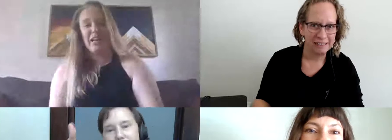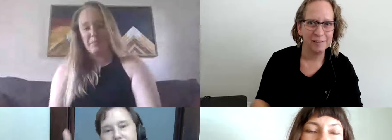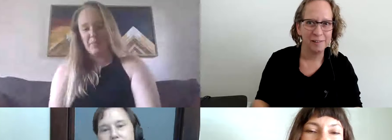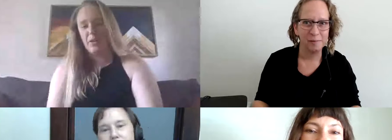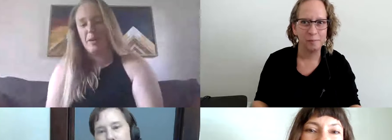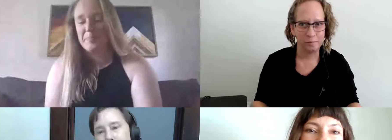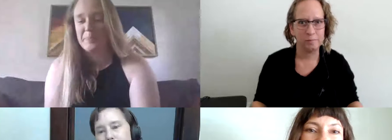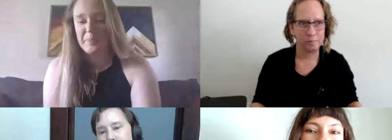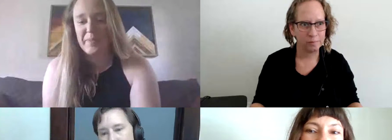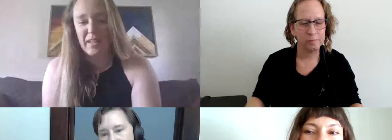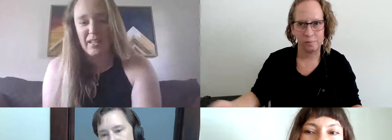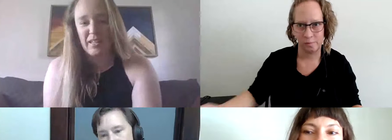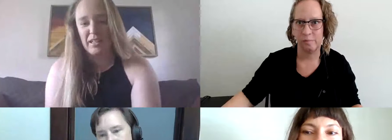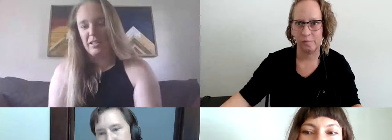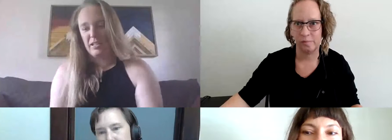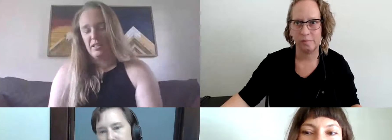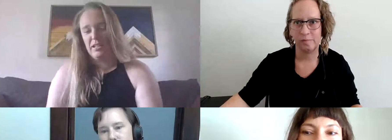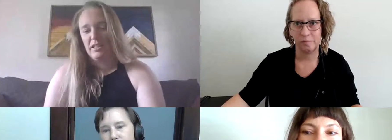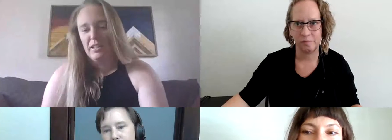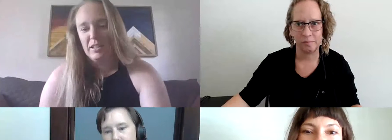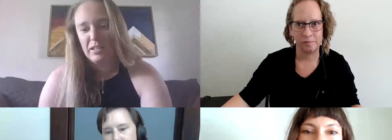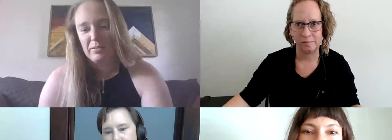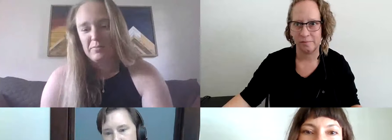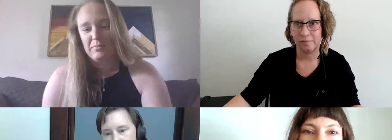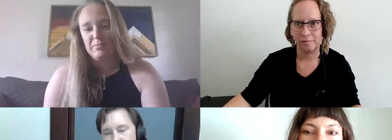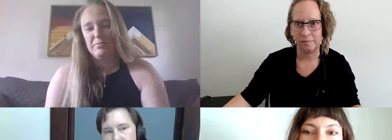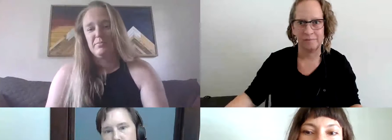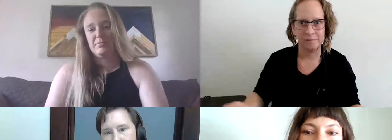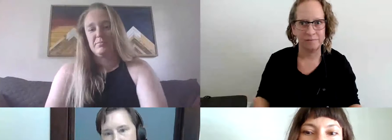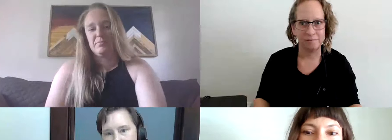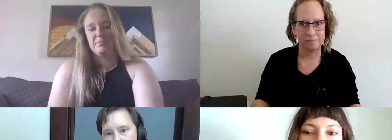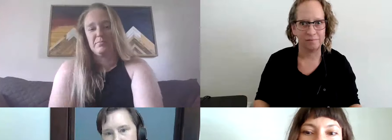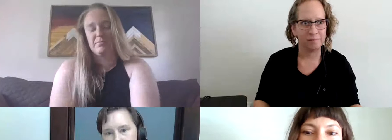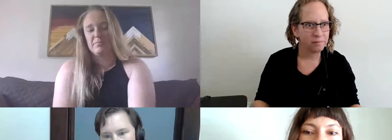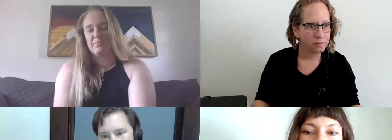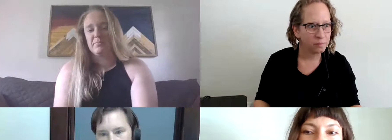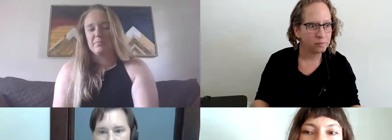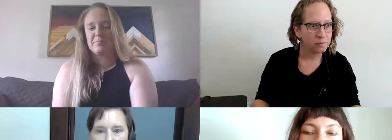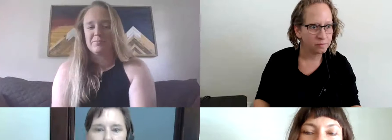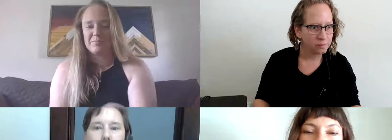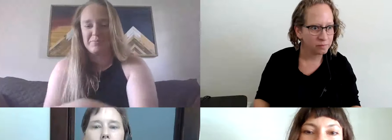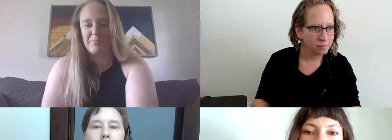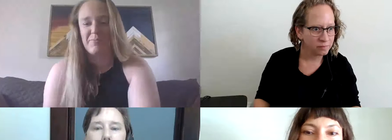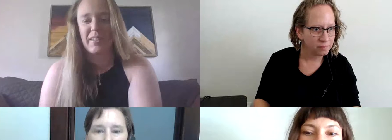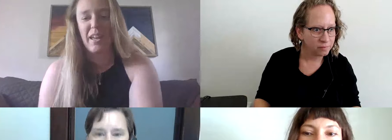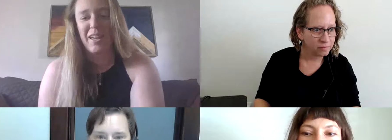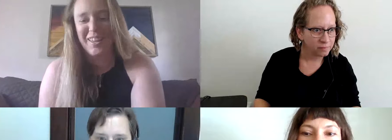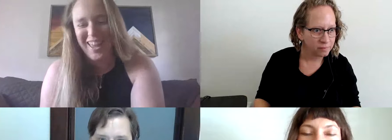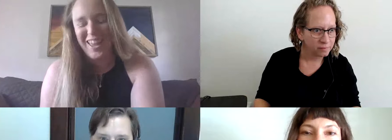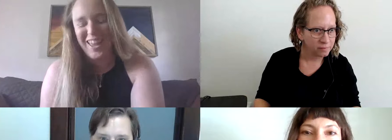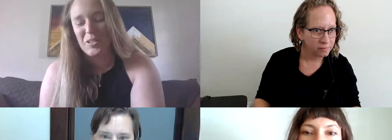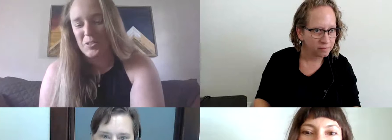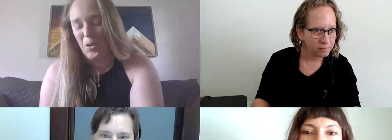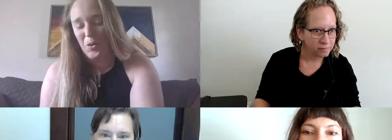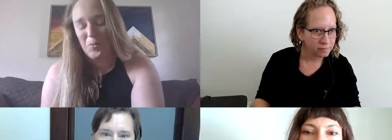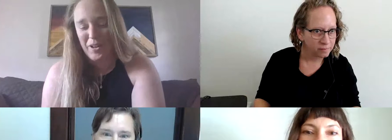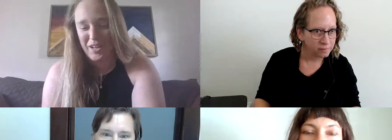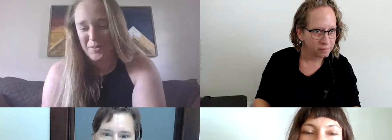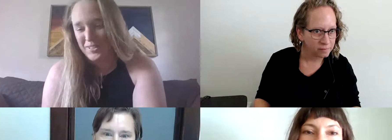Yes. So Katie is going to go ahead and voice for herself because her video is freezing. So one moment as she turns her voice on.